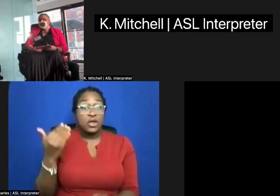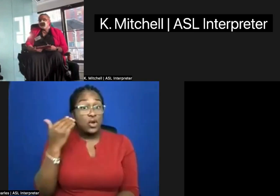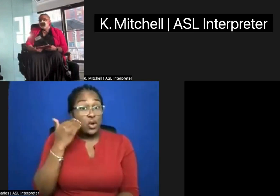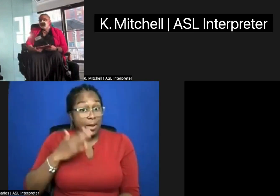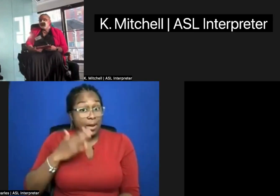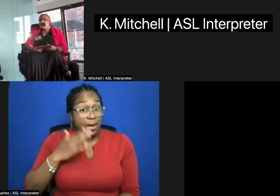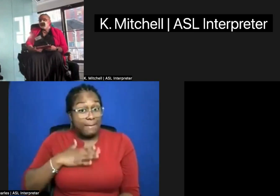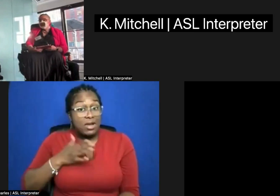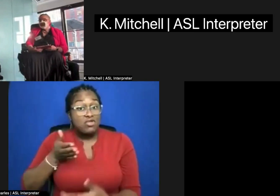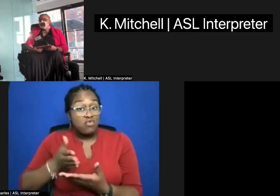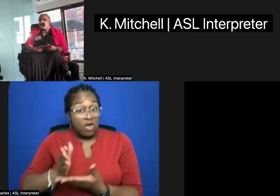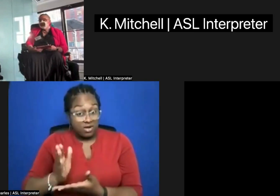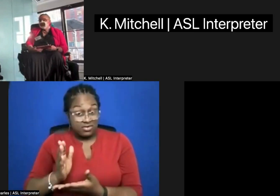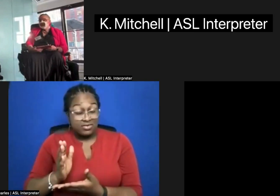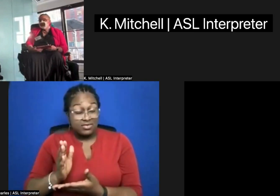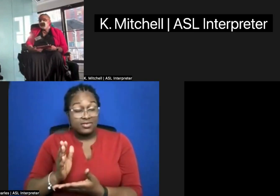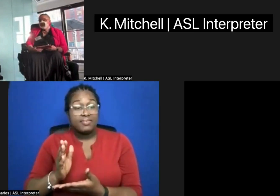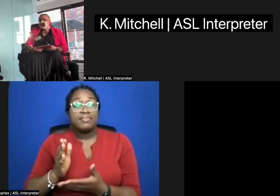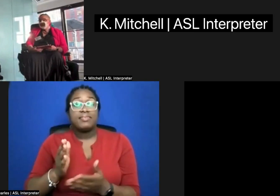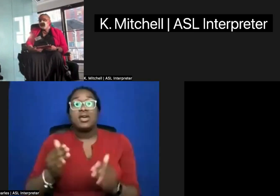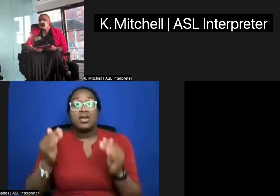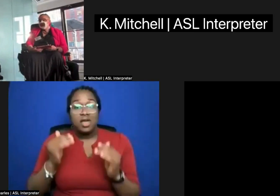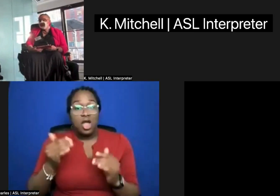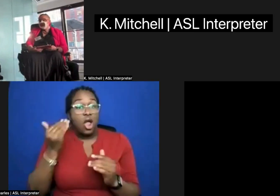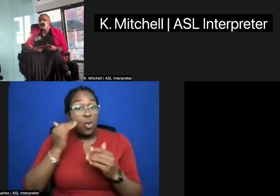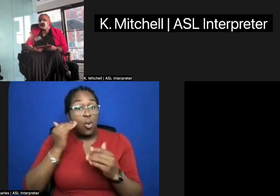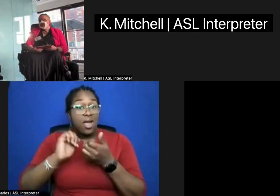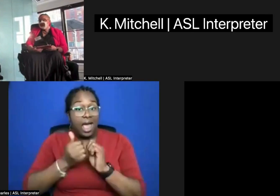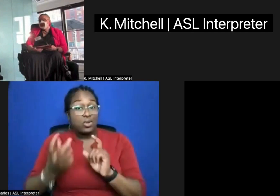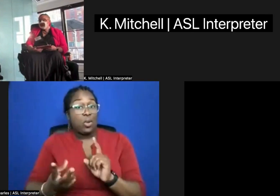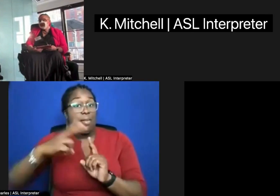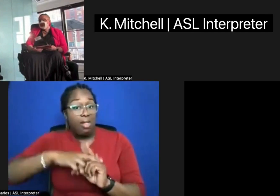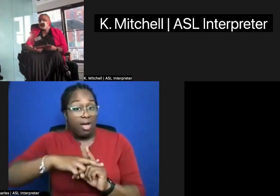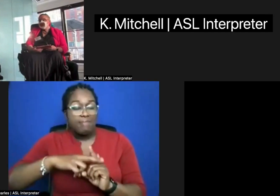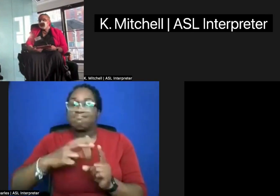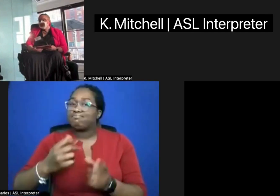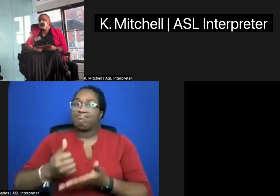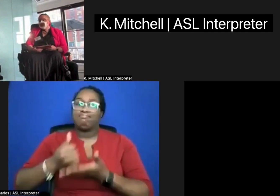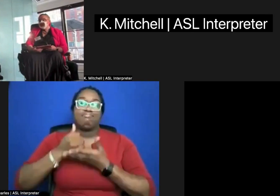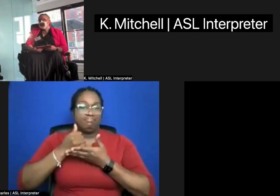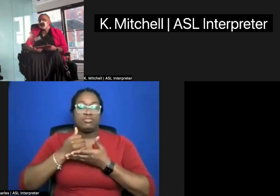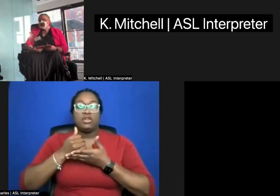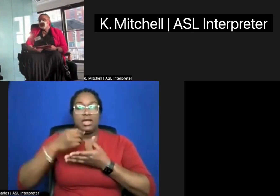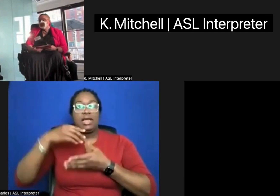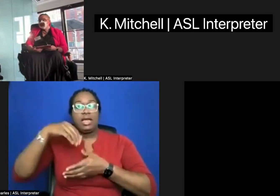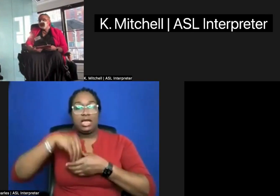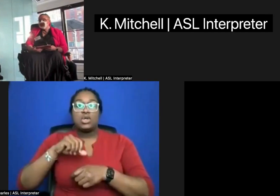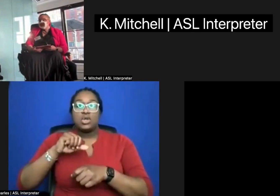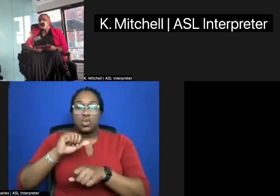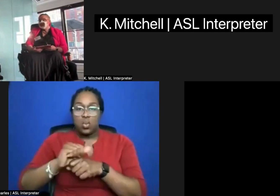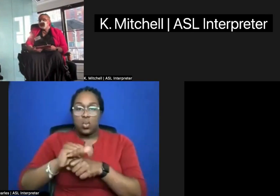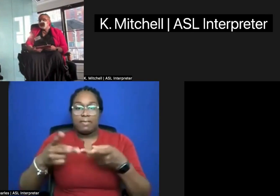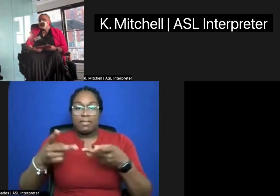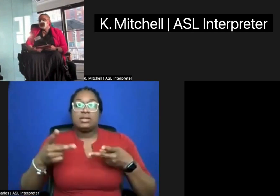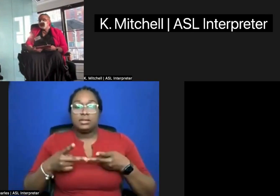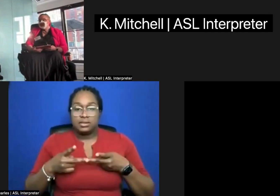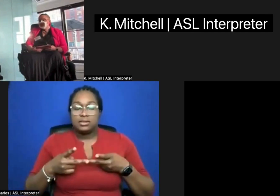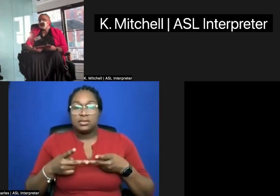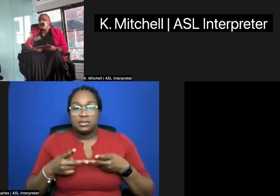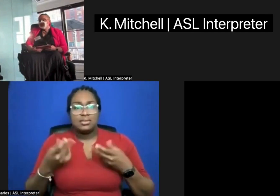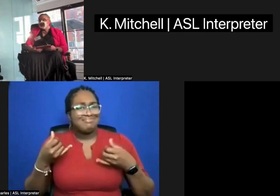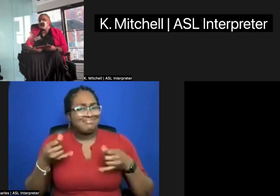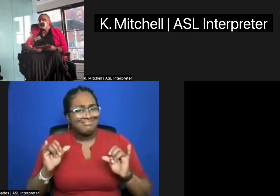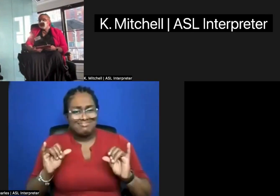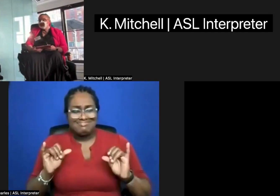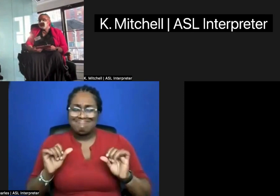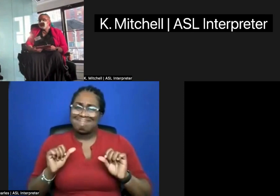knowing knowing how to apply them really helped me in the workplace. Like I said, I still,